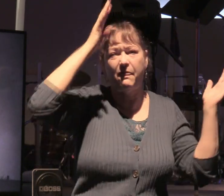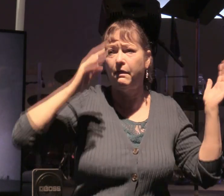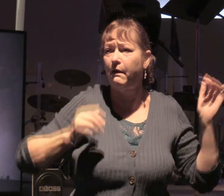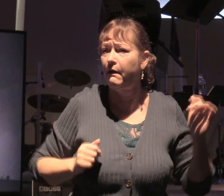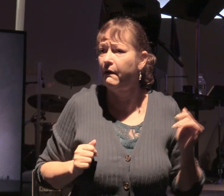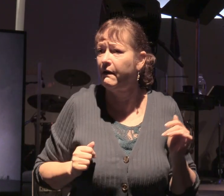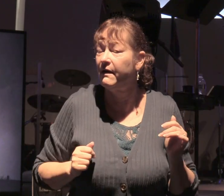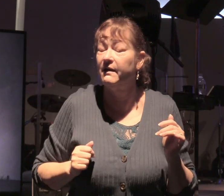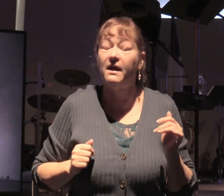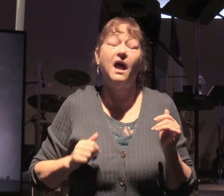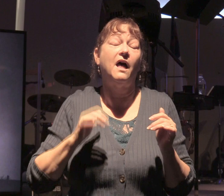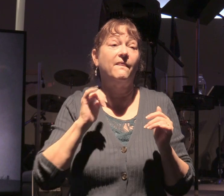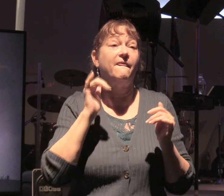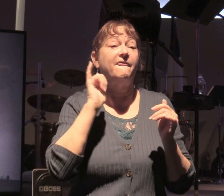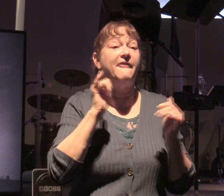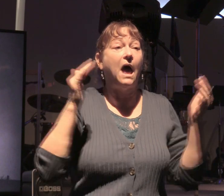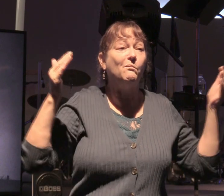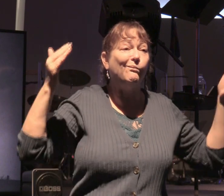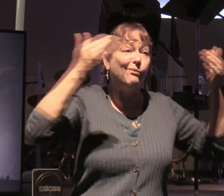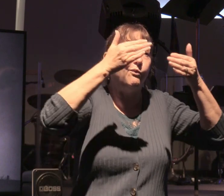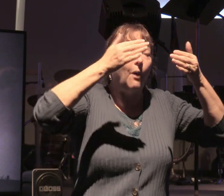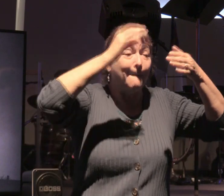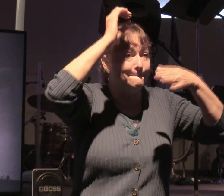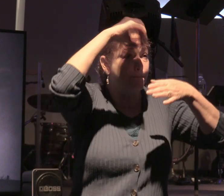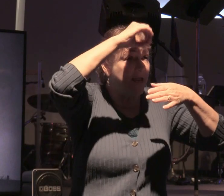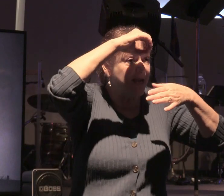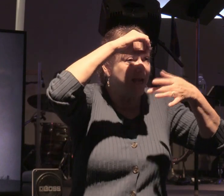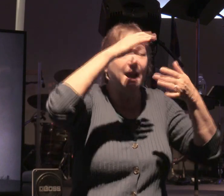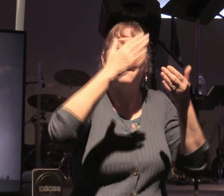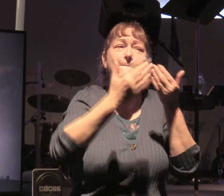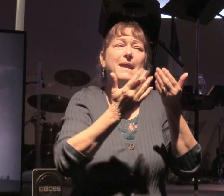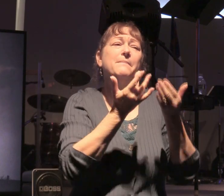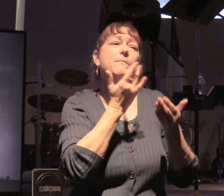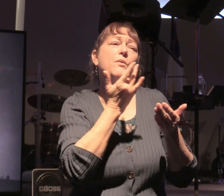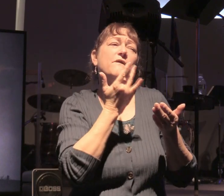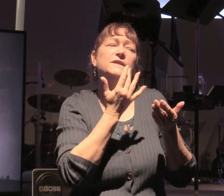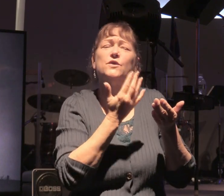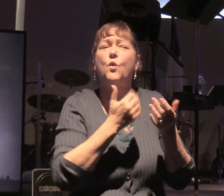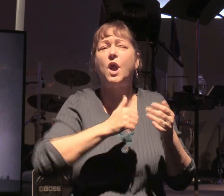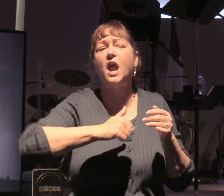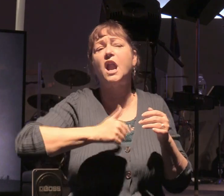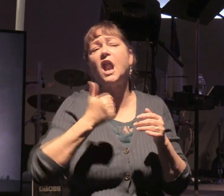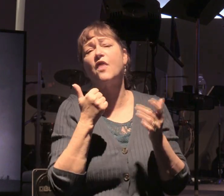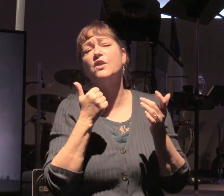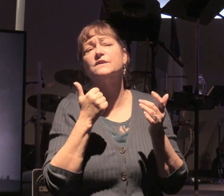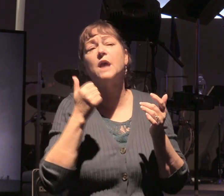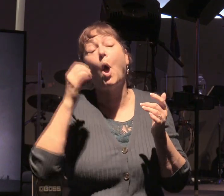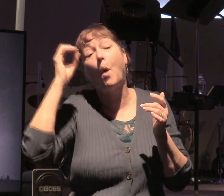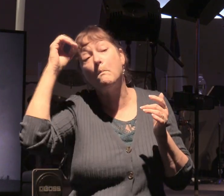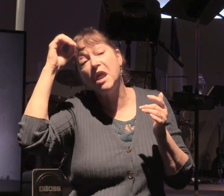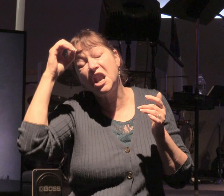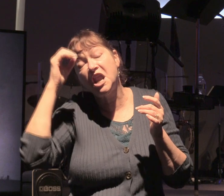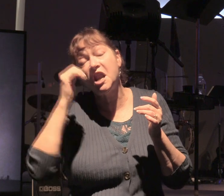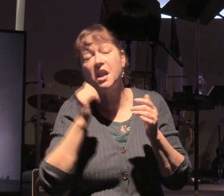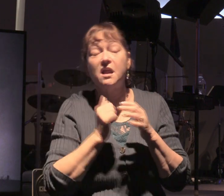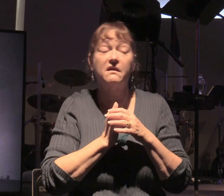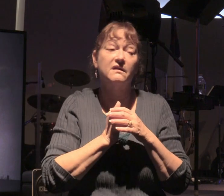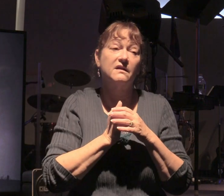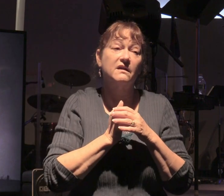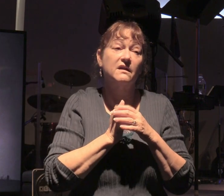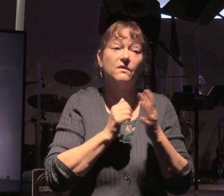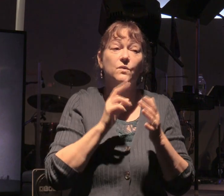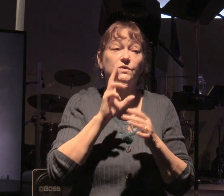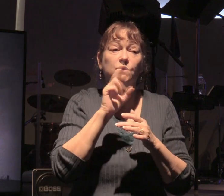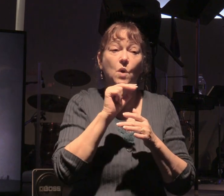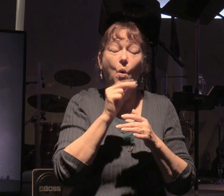such out-and-out biases may just be a matter of one's preferences or another's opinion, there is